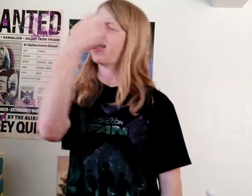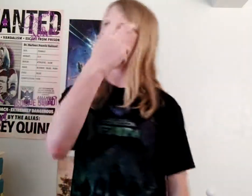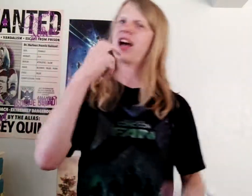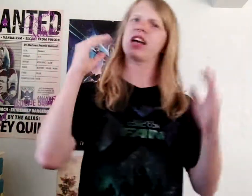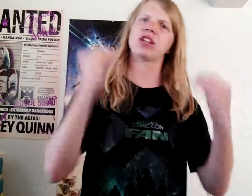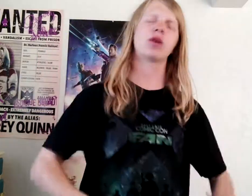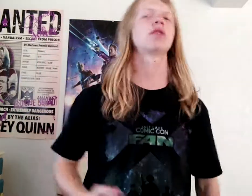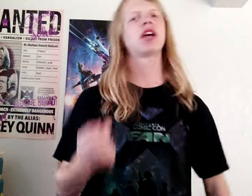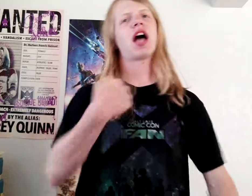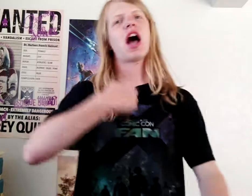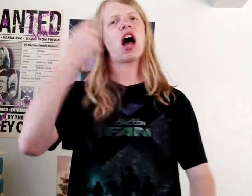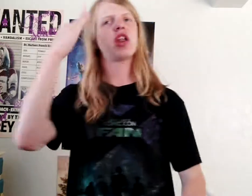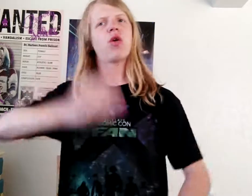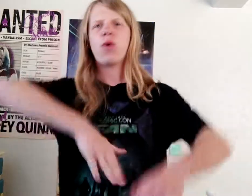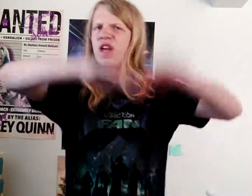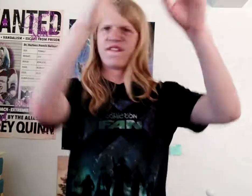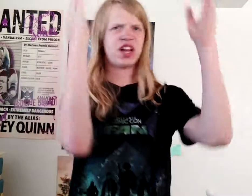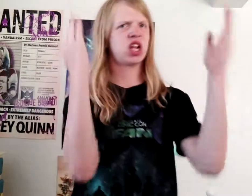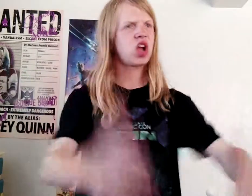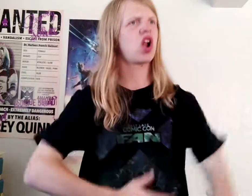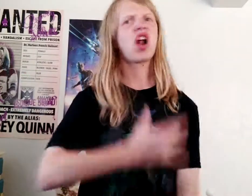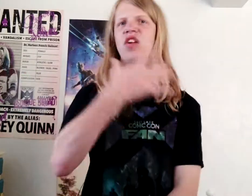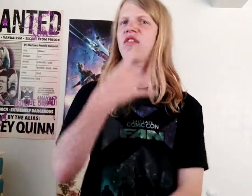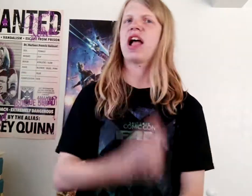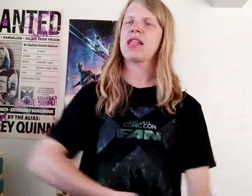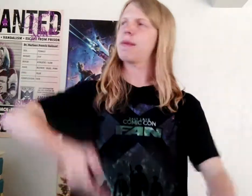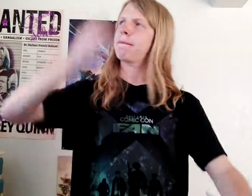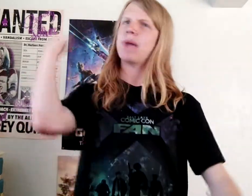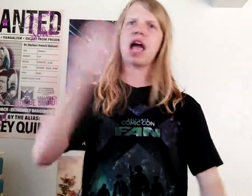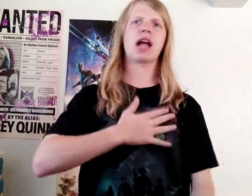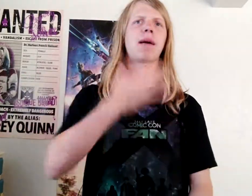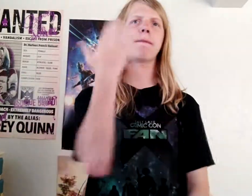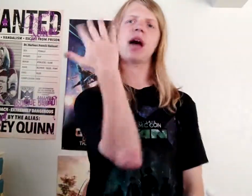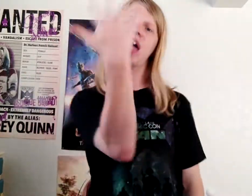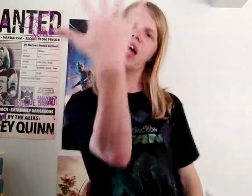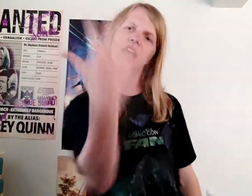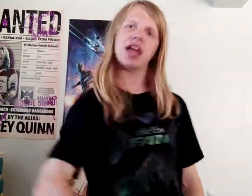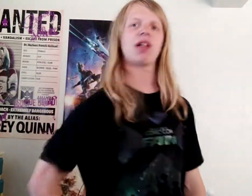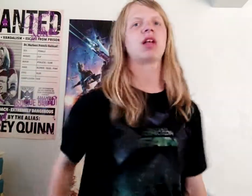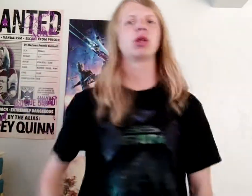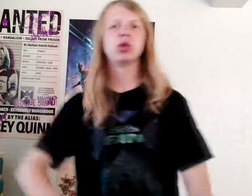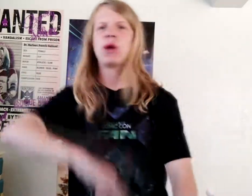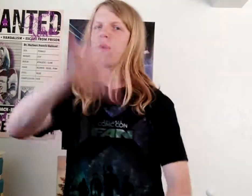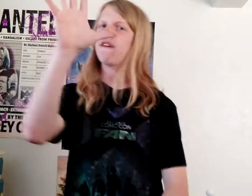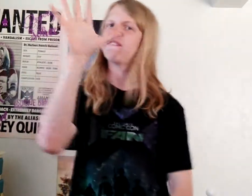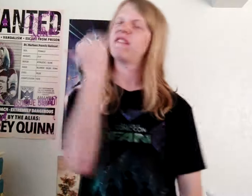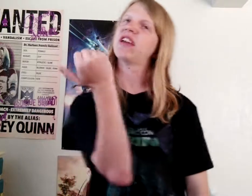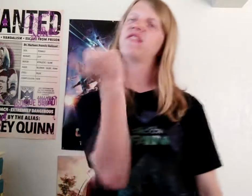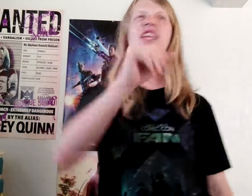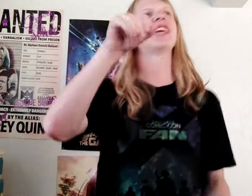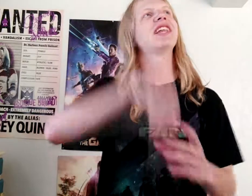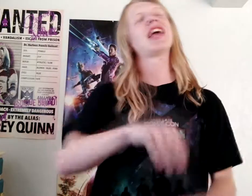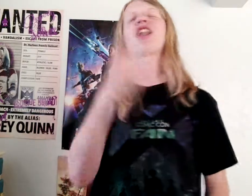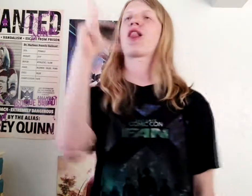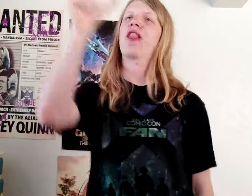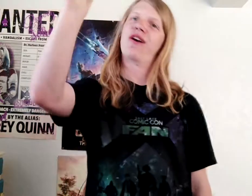eyes closed. I know every curve like the back of my hand. Doing 15 and